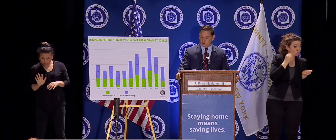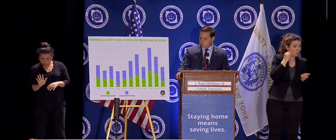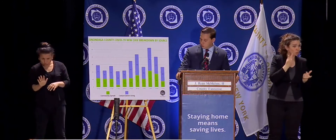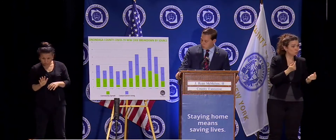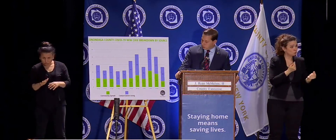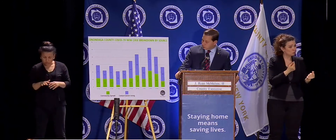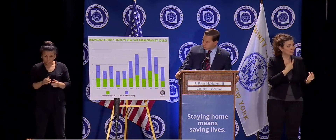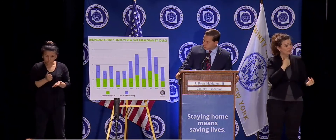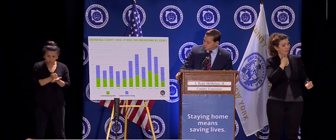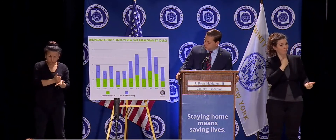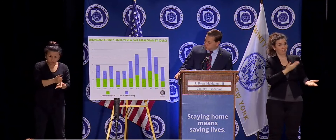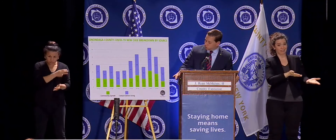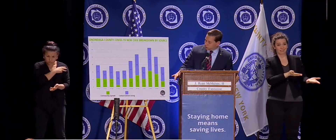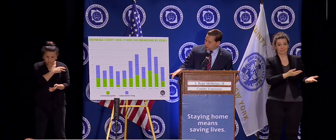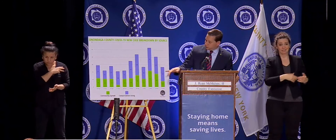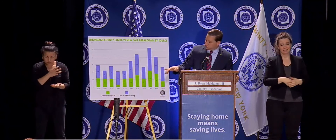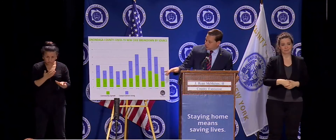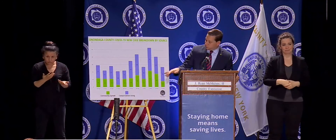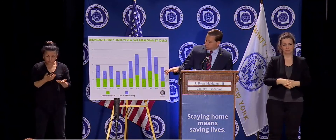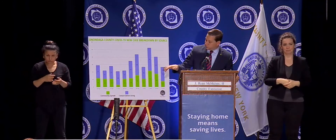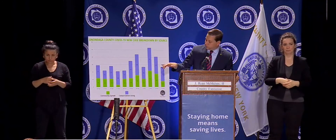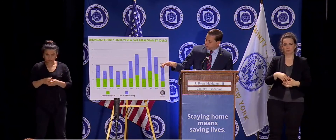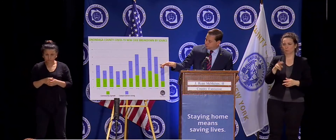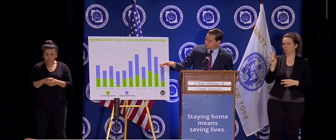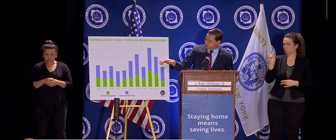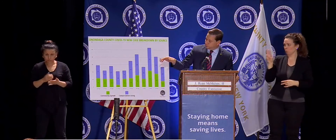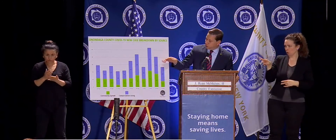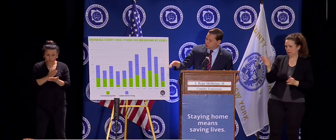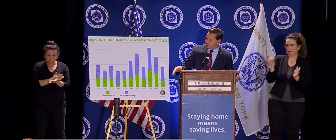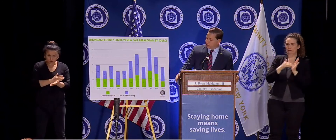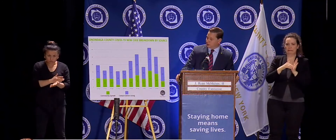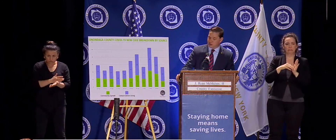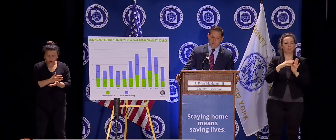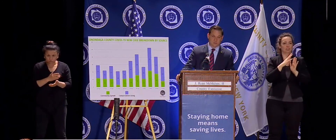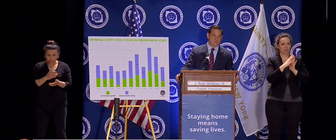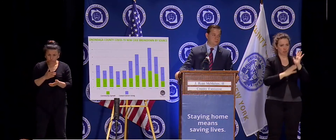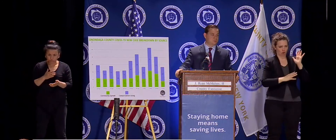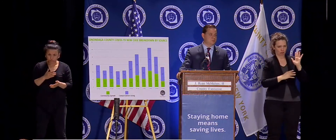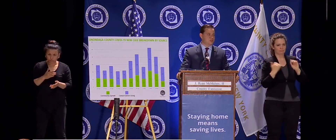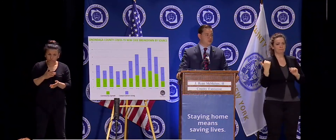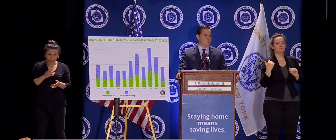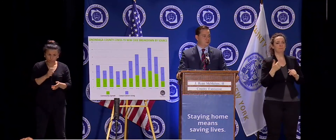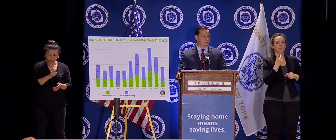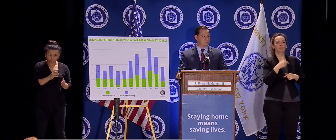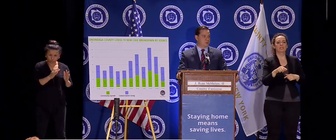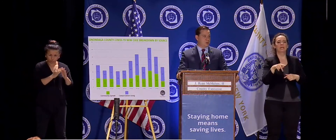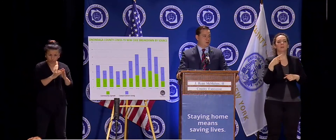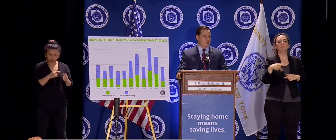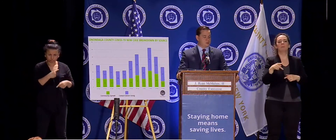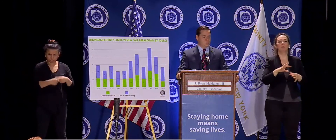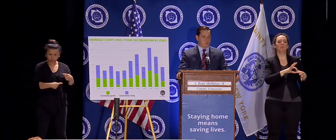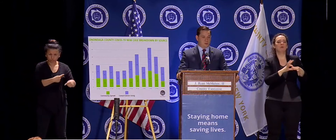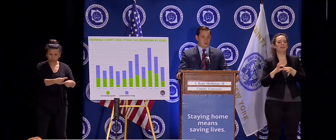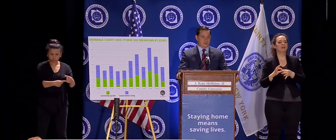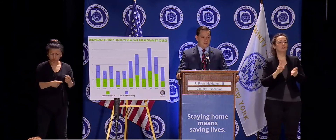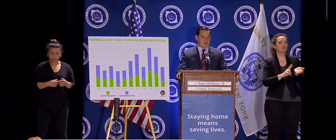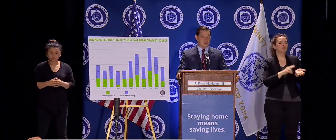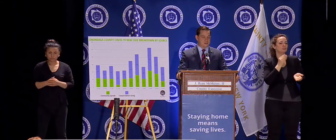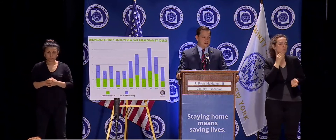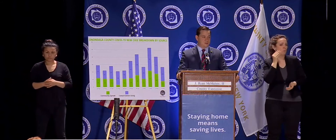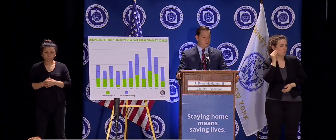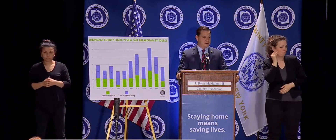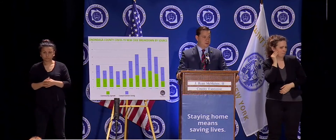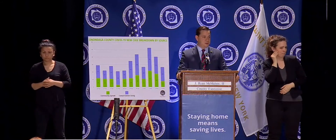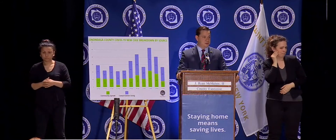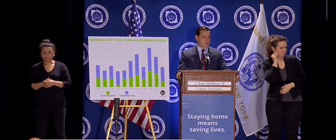at? Look at majority out of these numbers are related to senior facilities. So we've been doing testing in